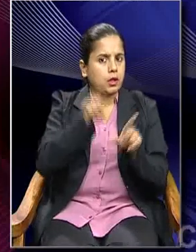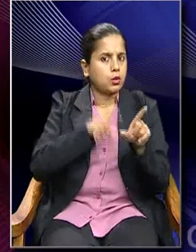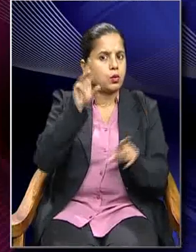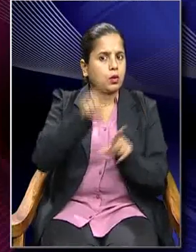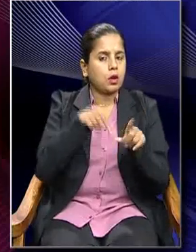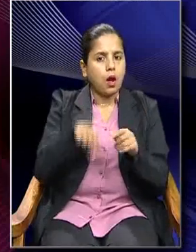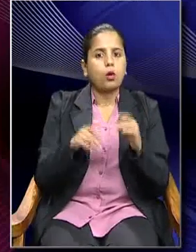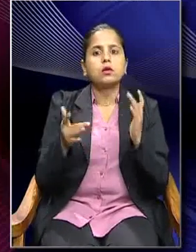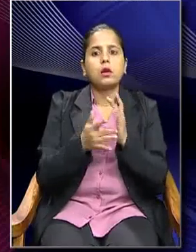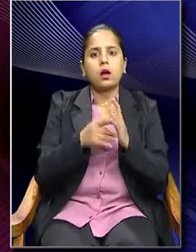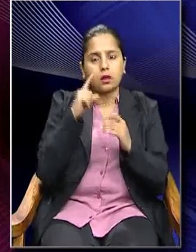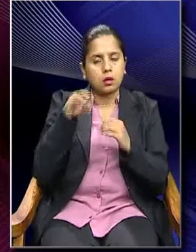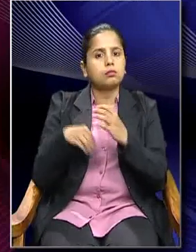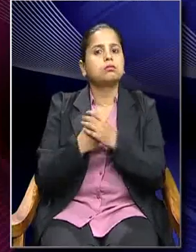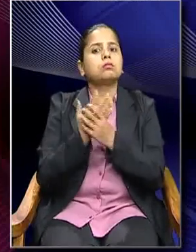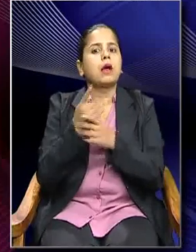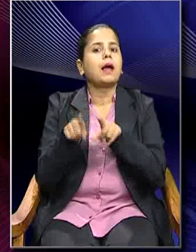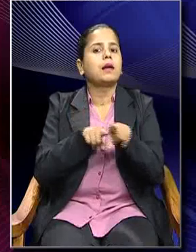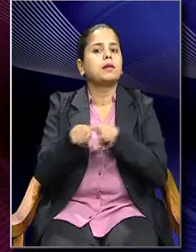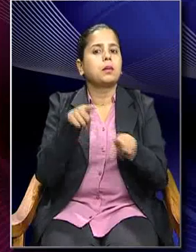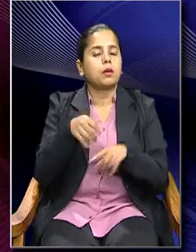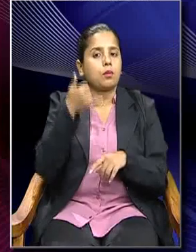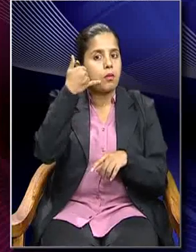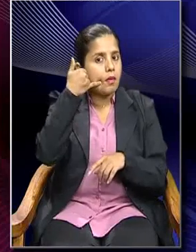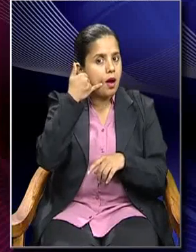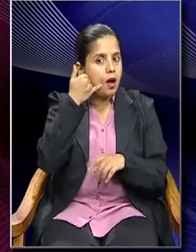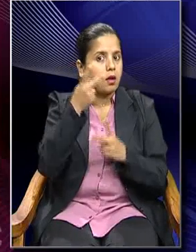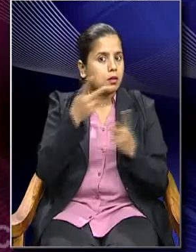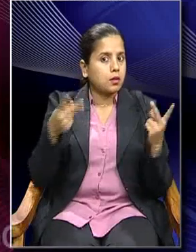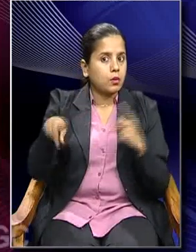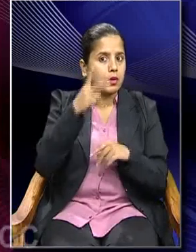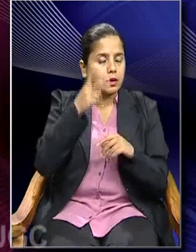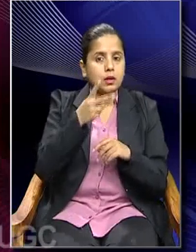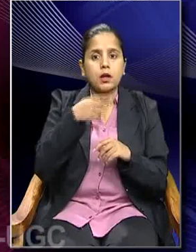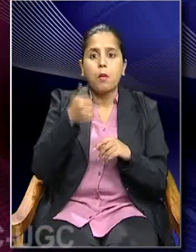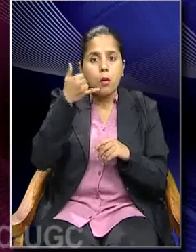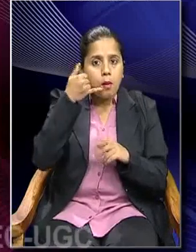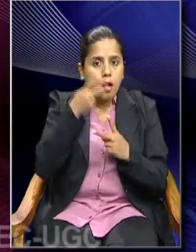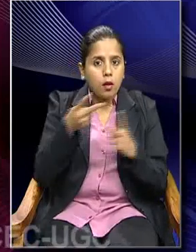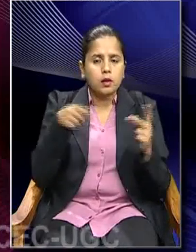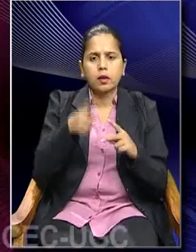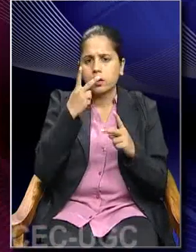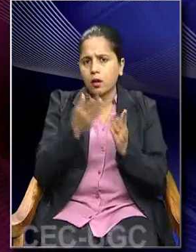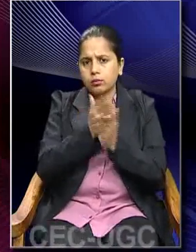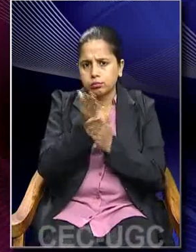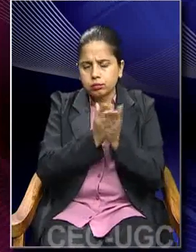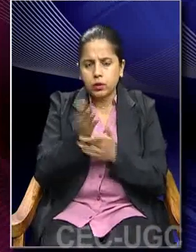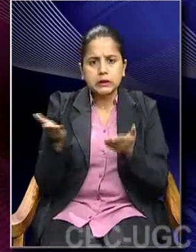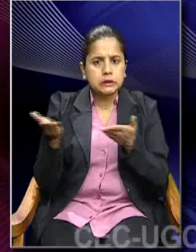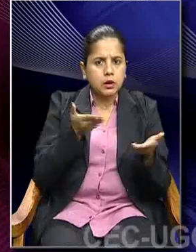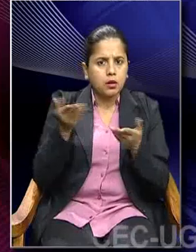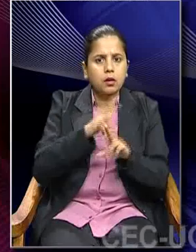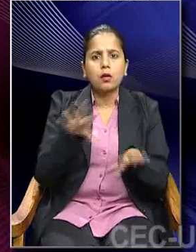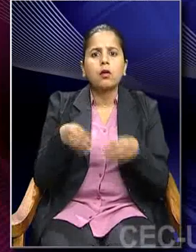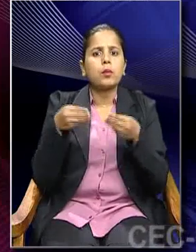has evolved. If we look at the example of mobile phone, we've seen from the size of the mobile to the type of or the services being